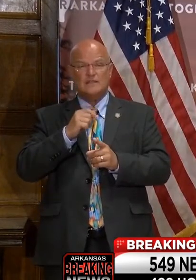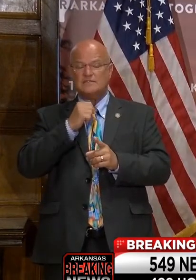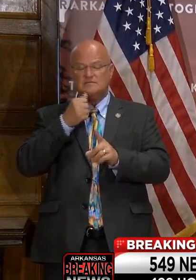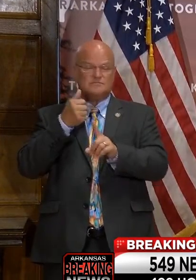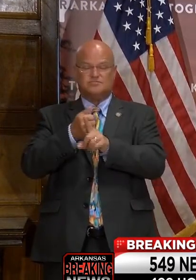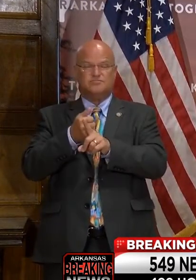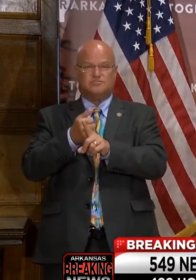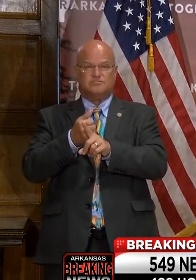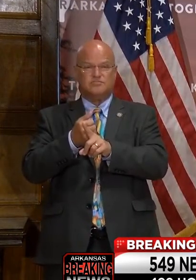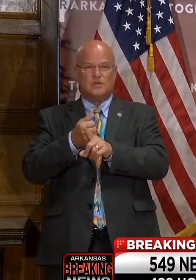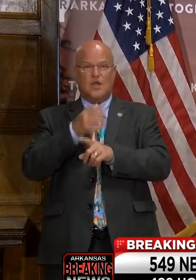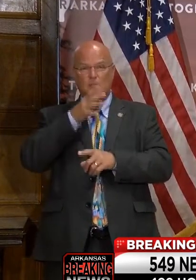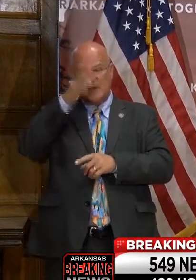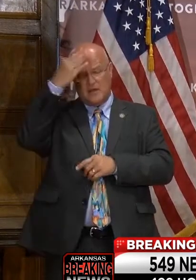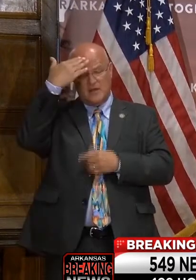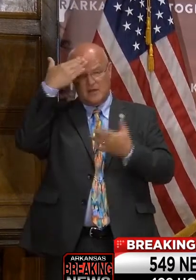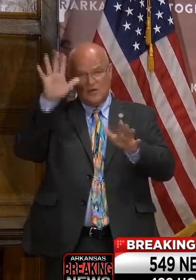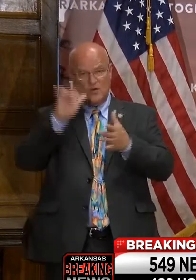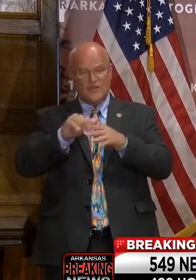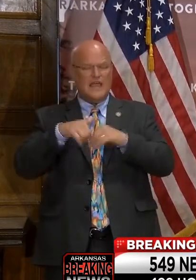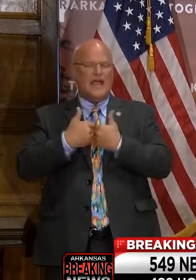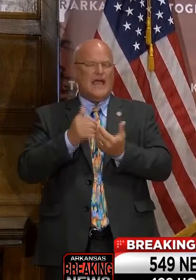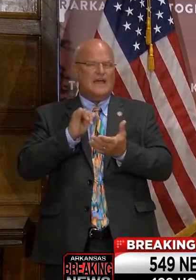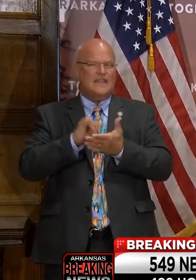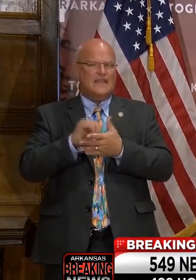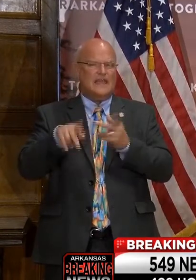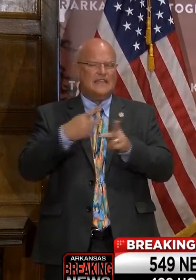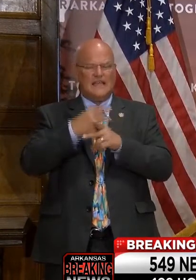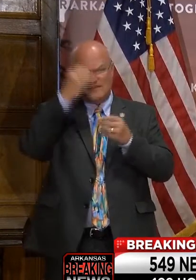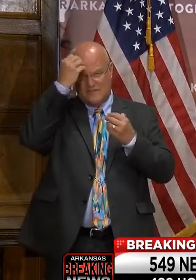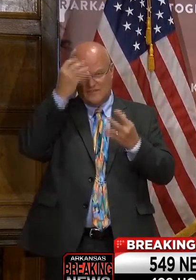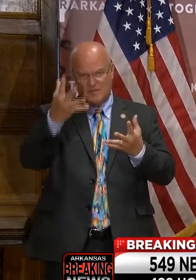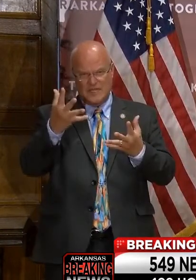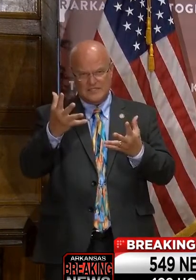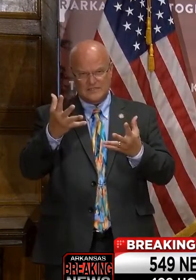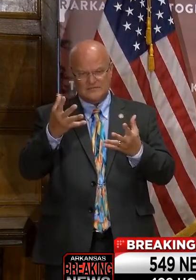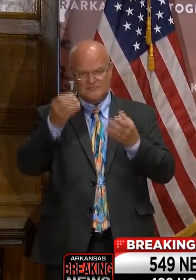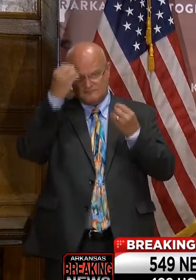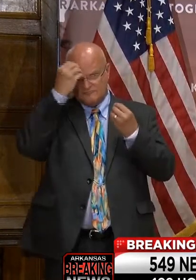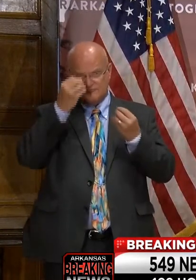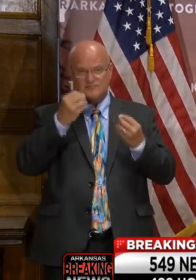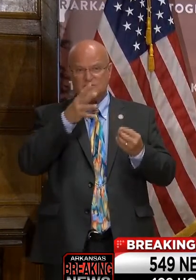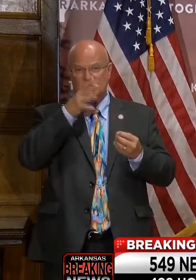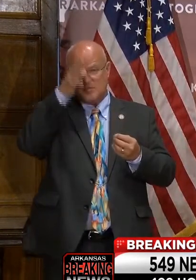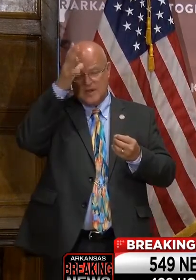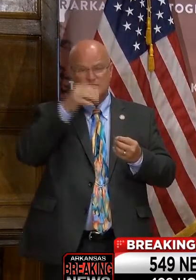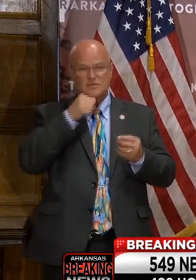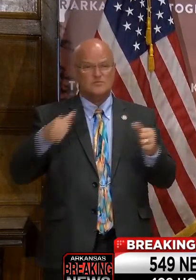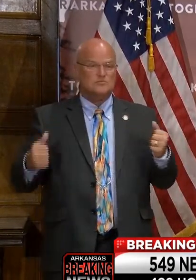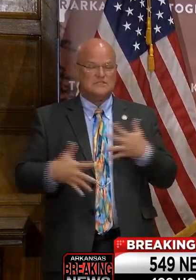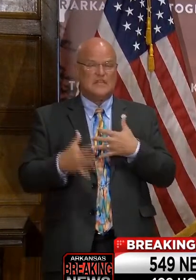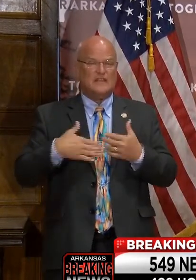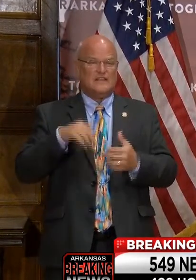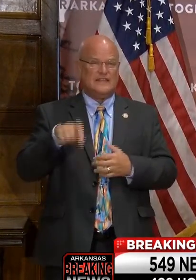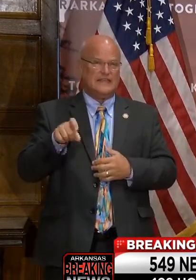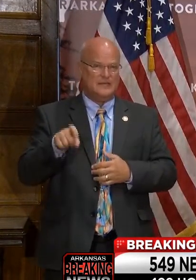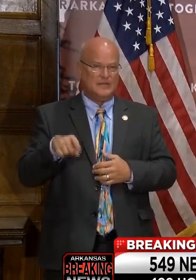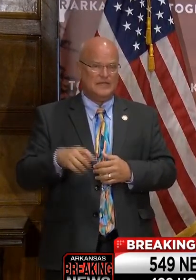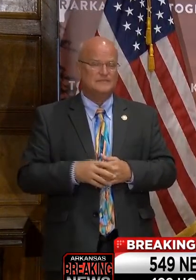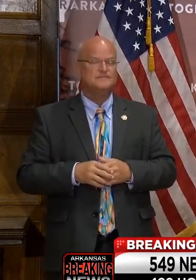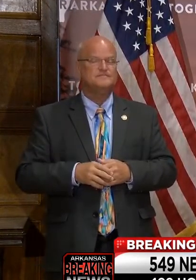population, a parent might not know that. How does that kind of information get communicated so parents don't get more scared than they need to be?